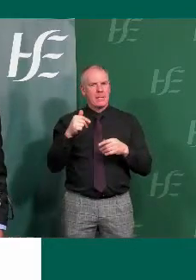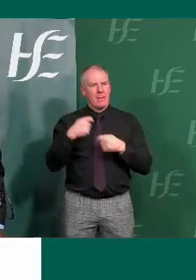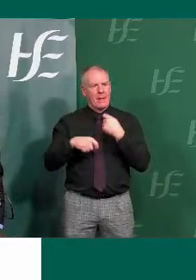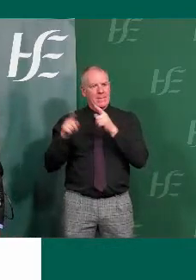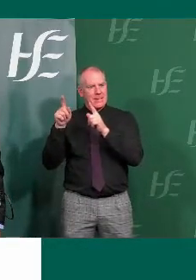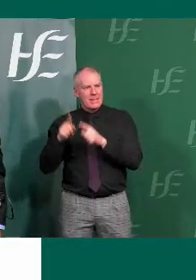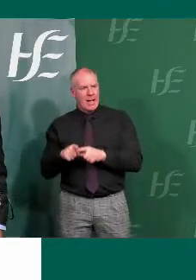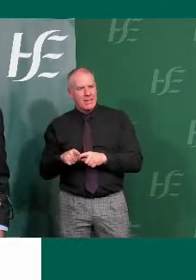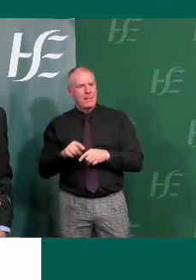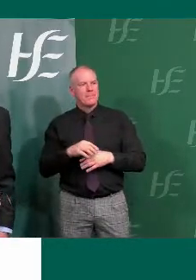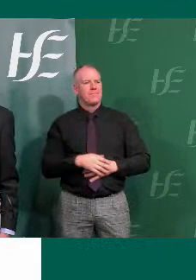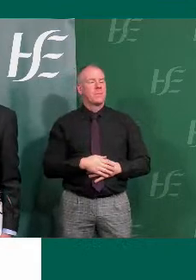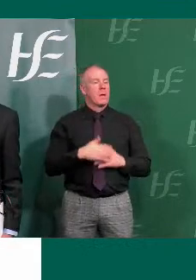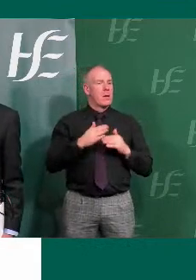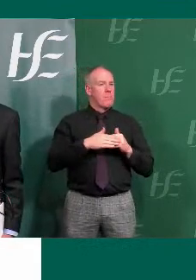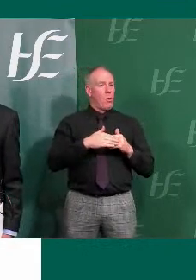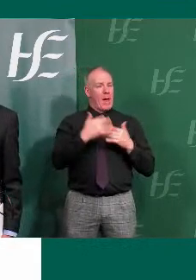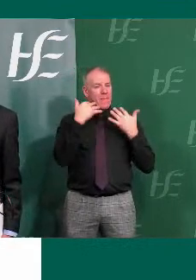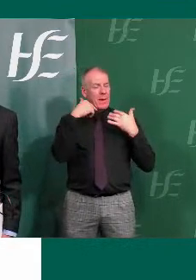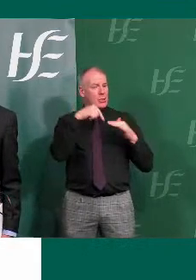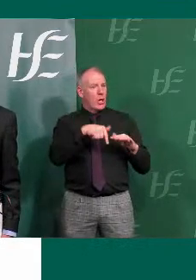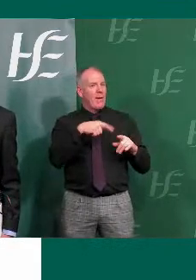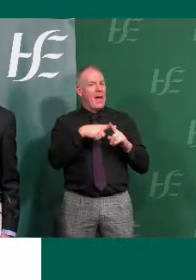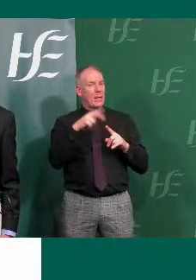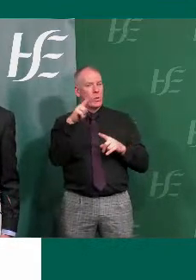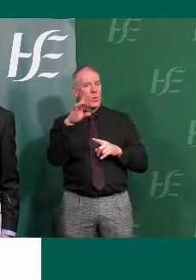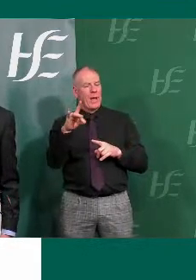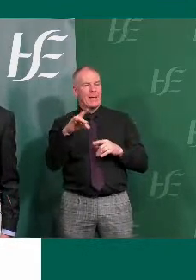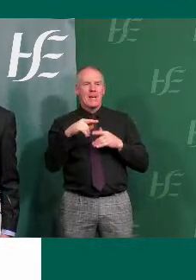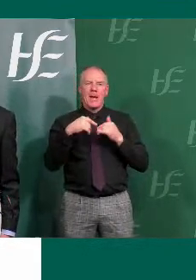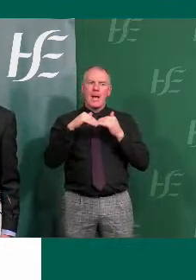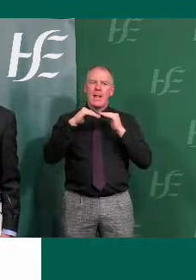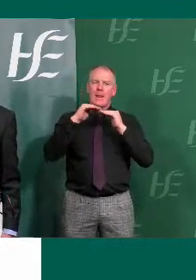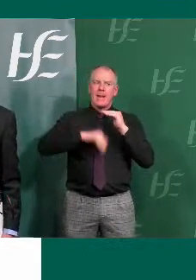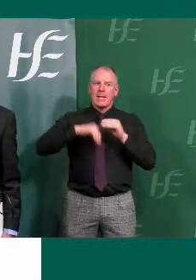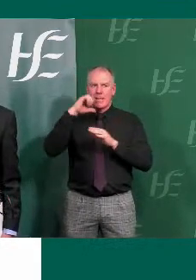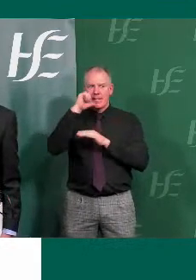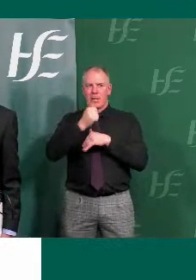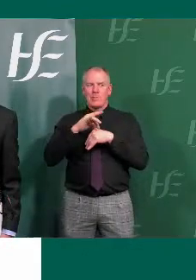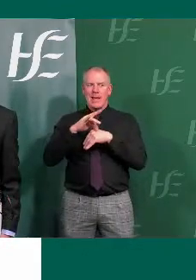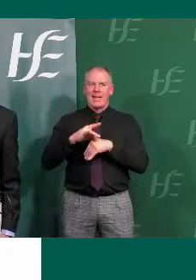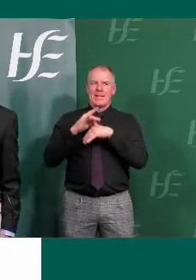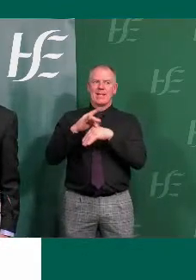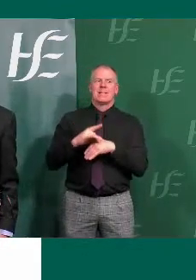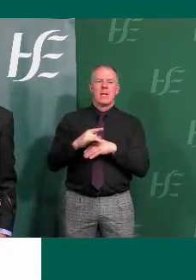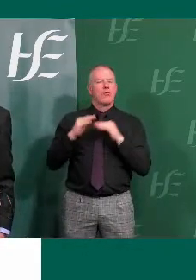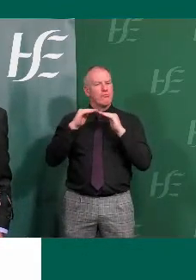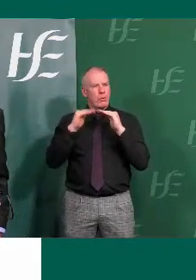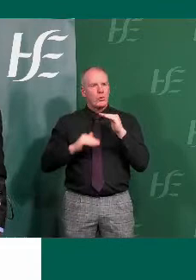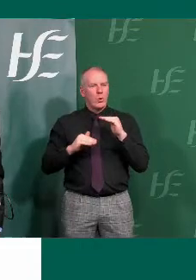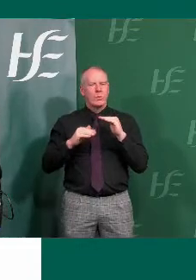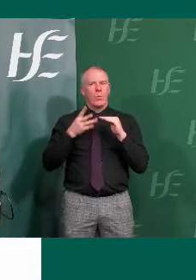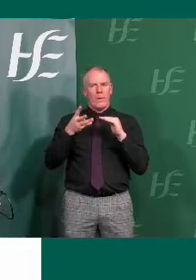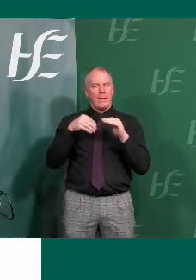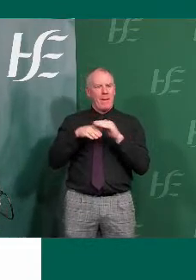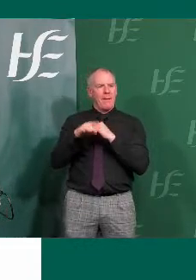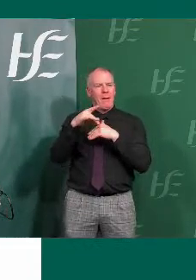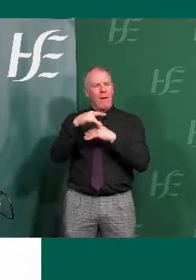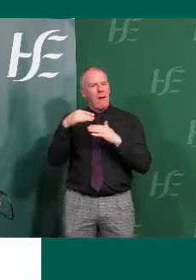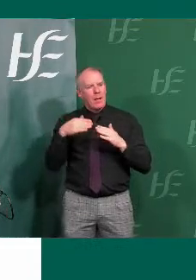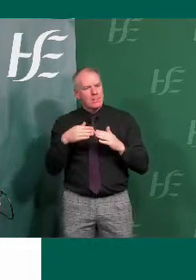and it reflected also in the UK that there's perhaps less clinical severity and reduced risk of hospitalisation, but less